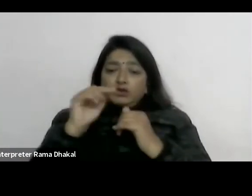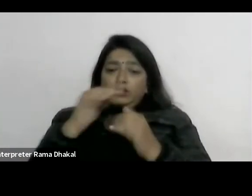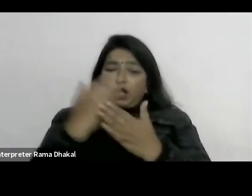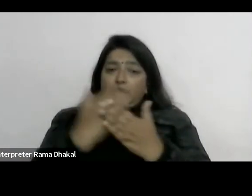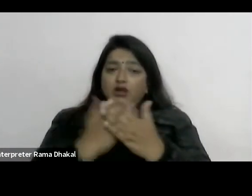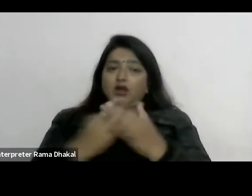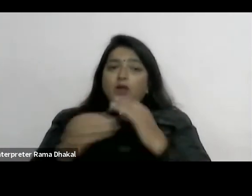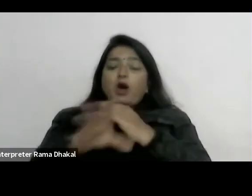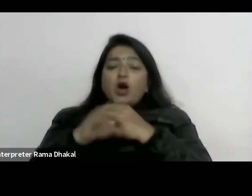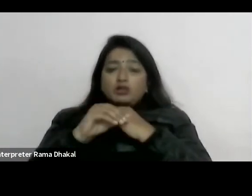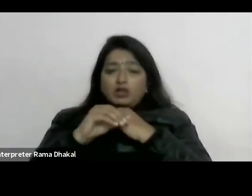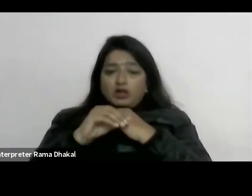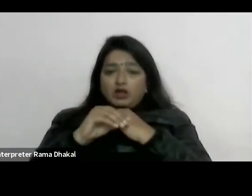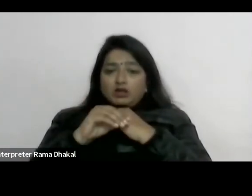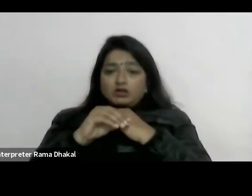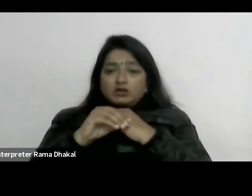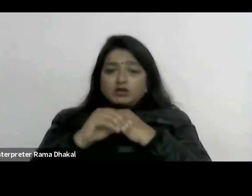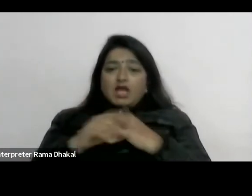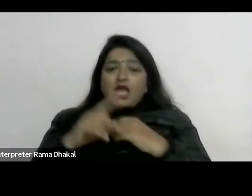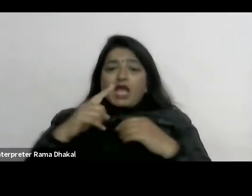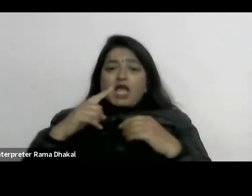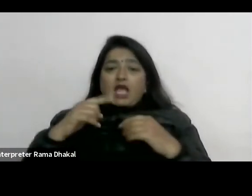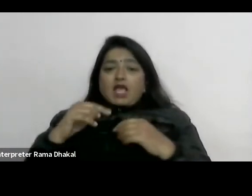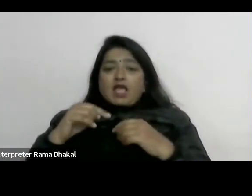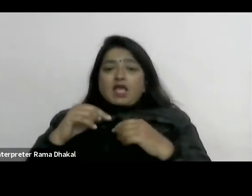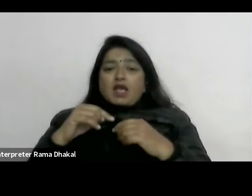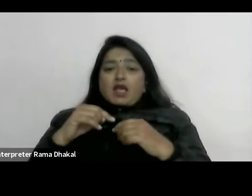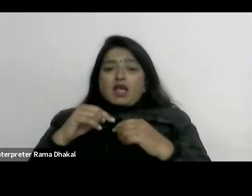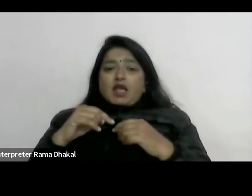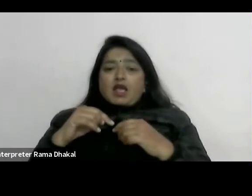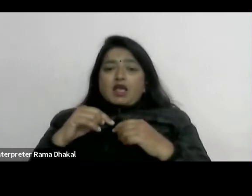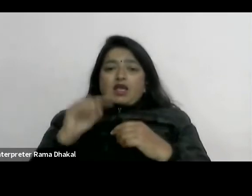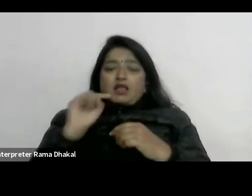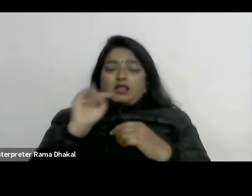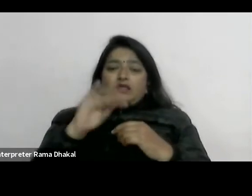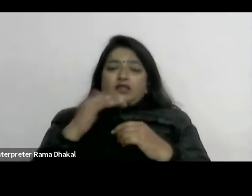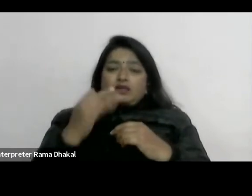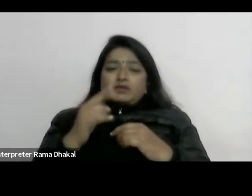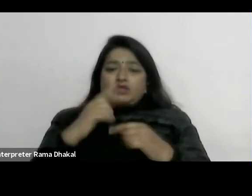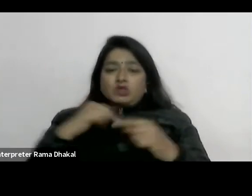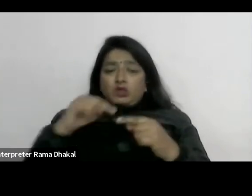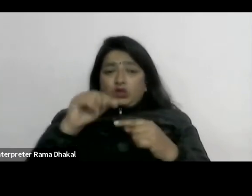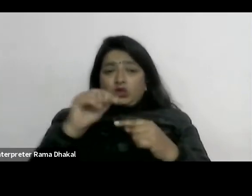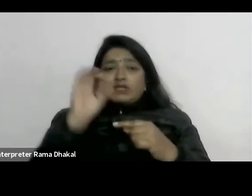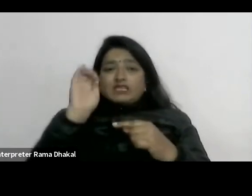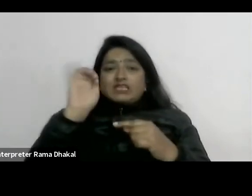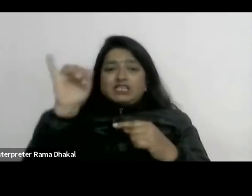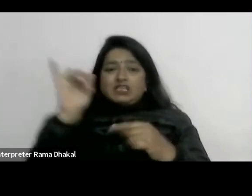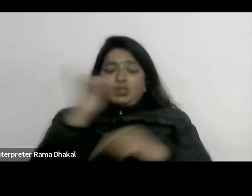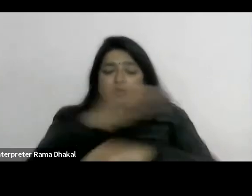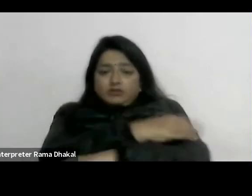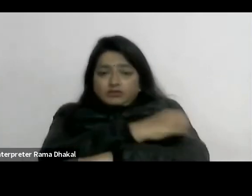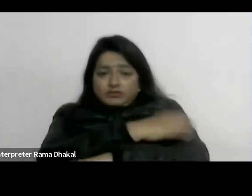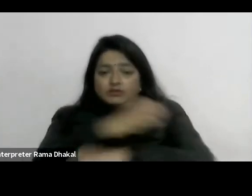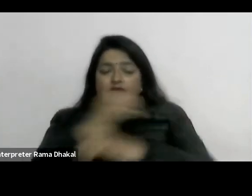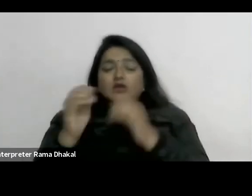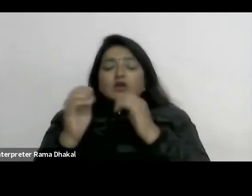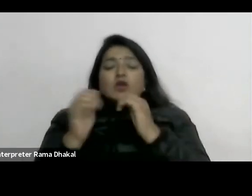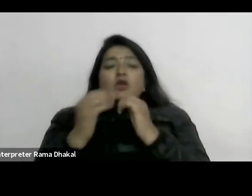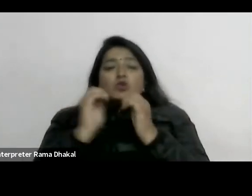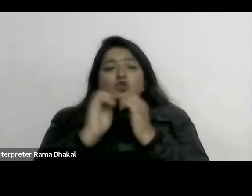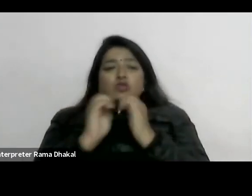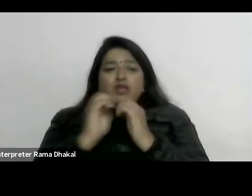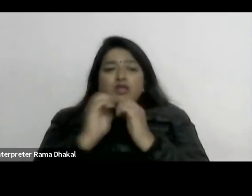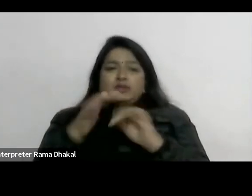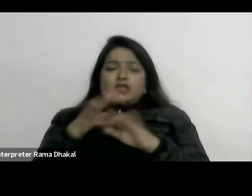the feedback we have received over the years has been overwhelmingly positive. We have also helped, as many of